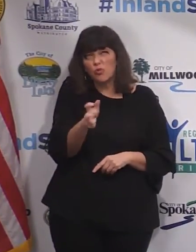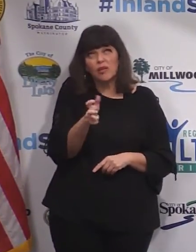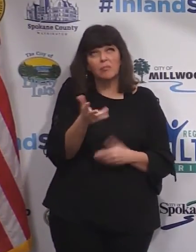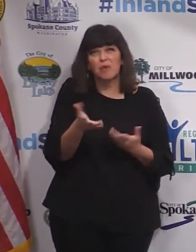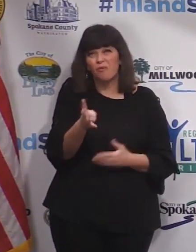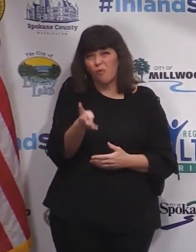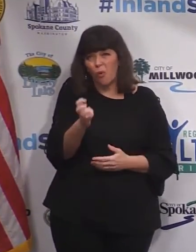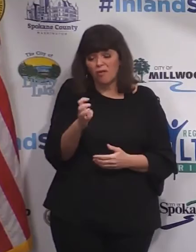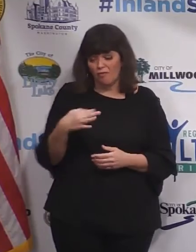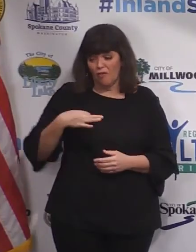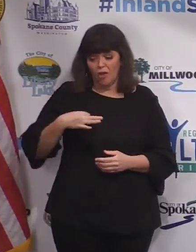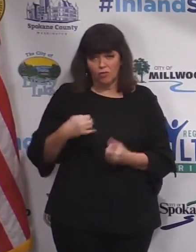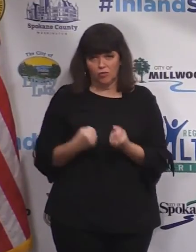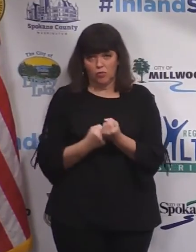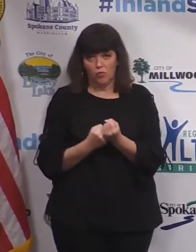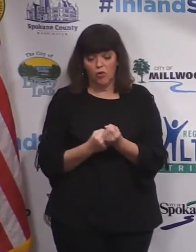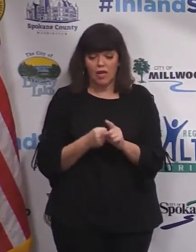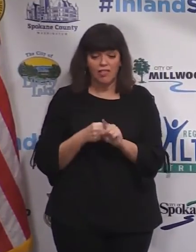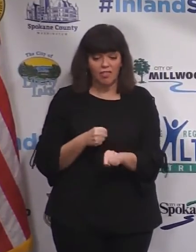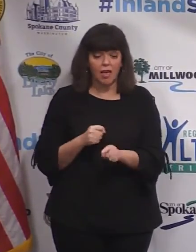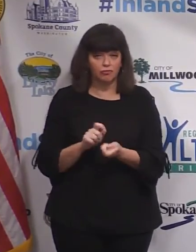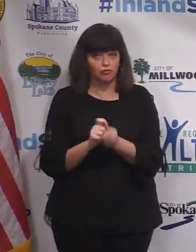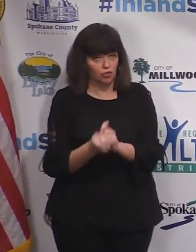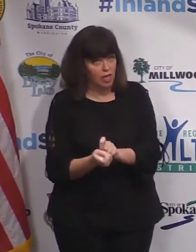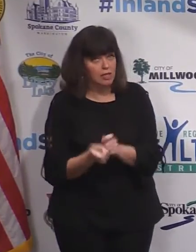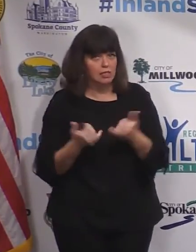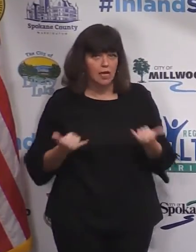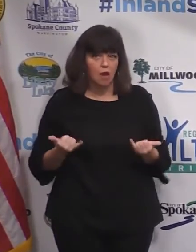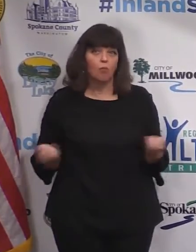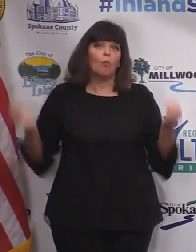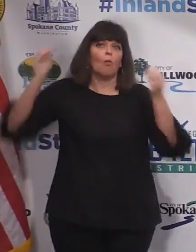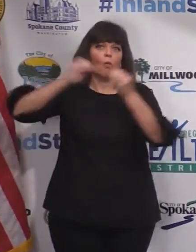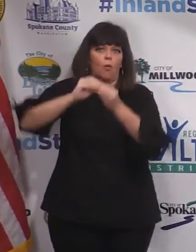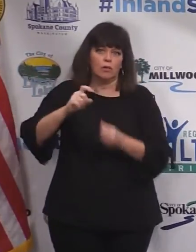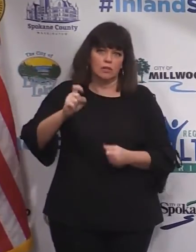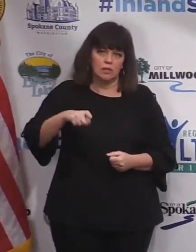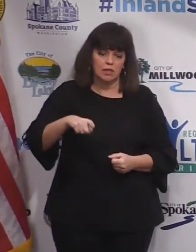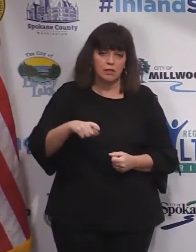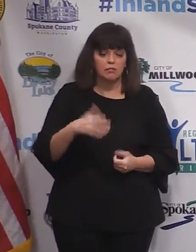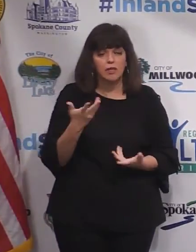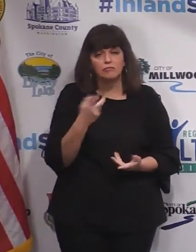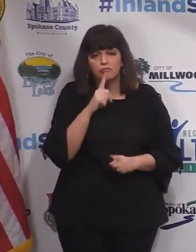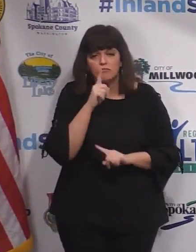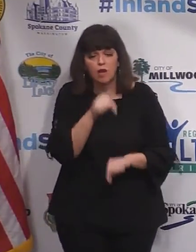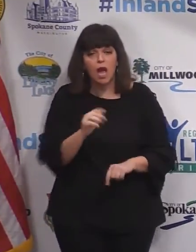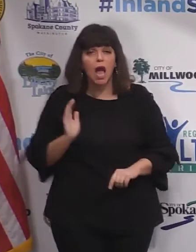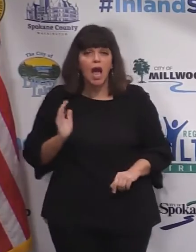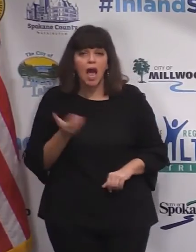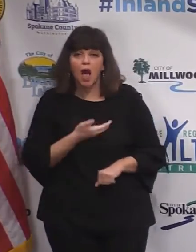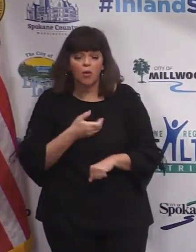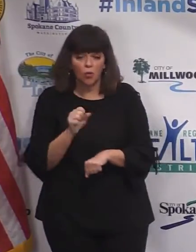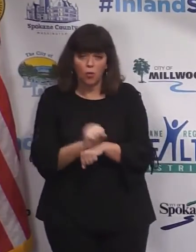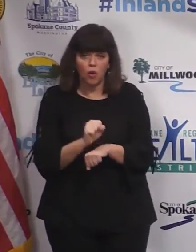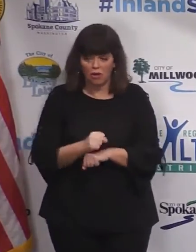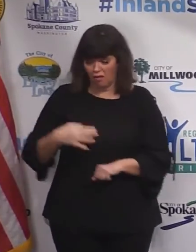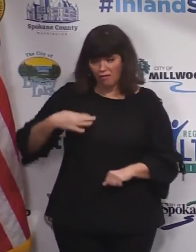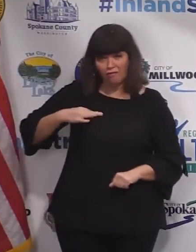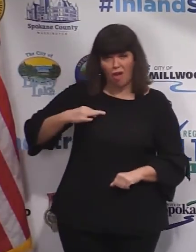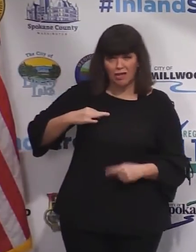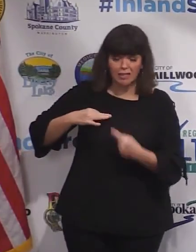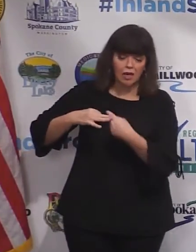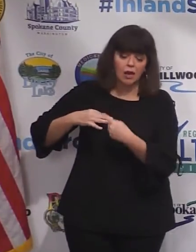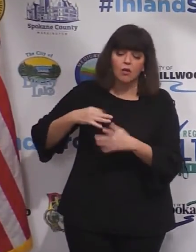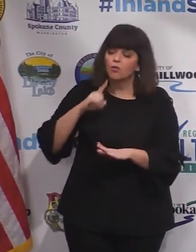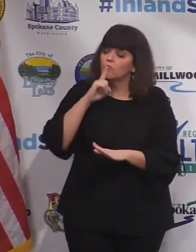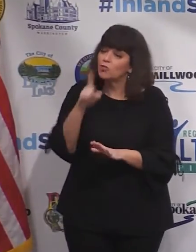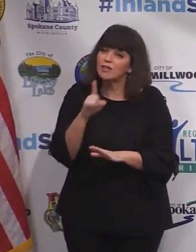support our operations, and that number has obviously changed, but the importance of volunteers to our work cannot be overstated. It is so